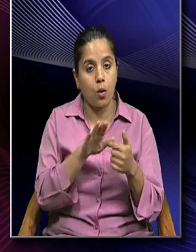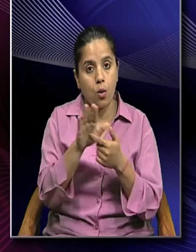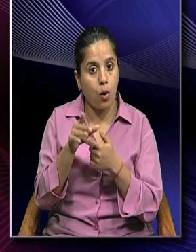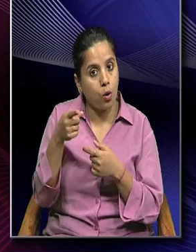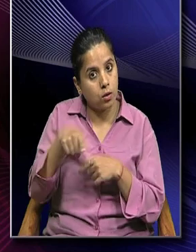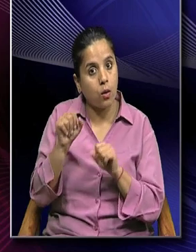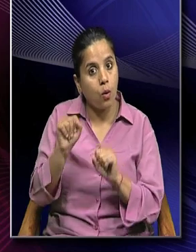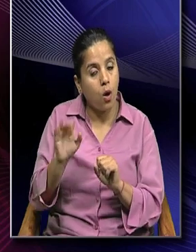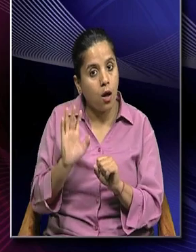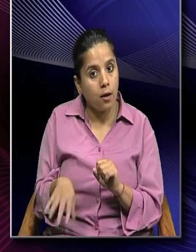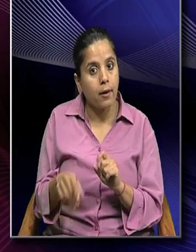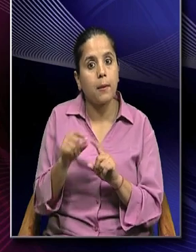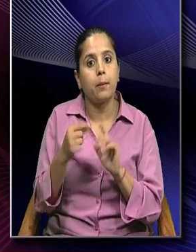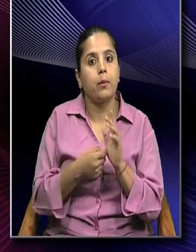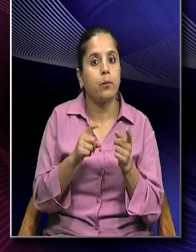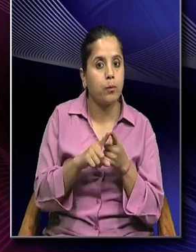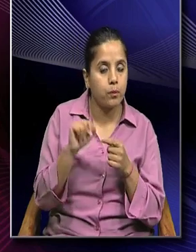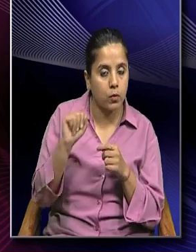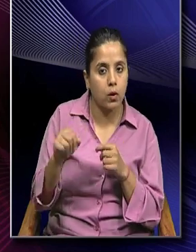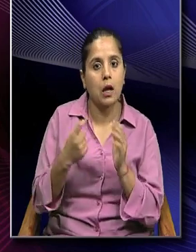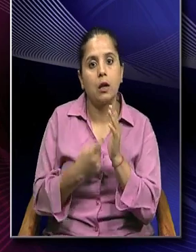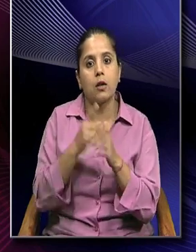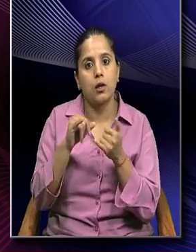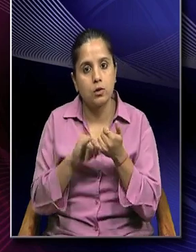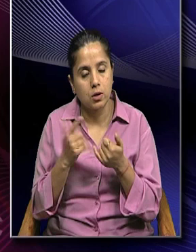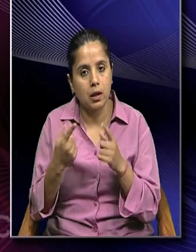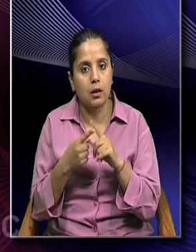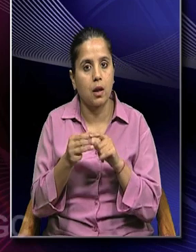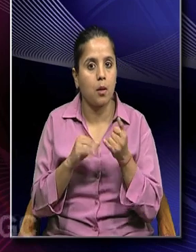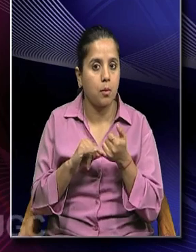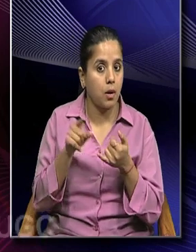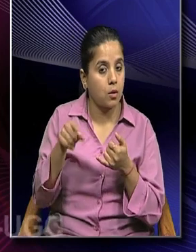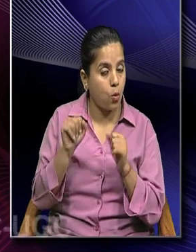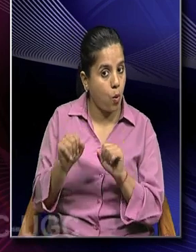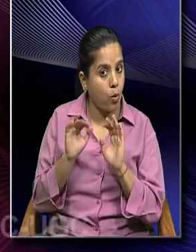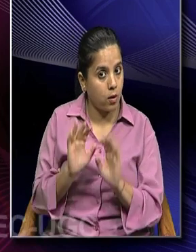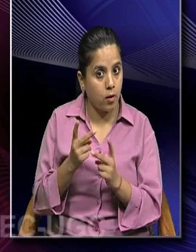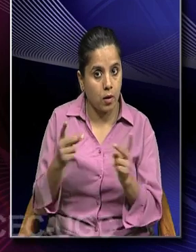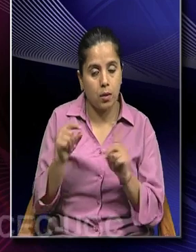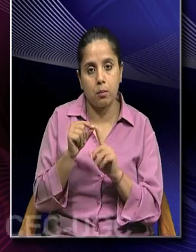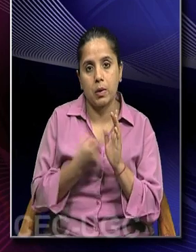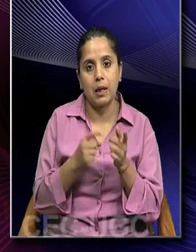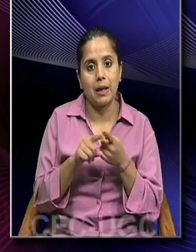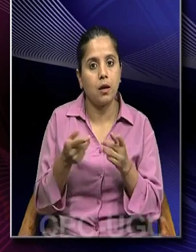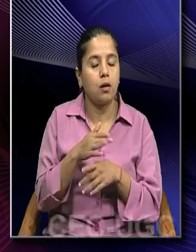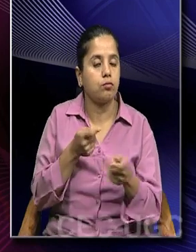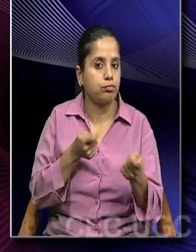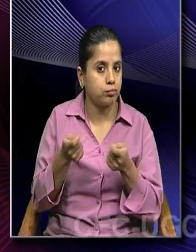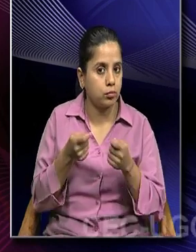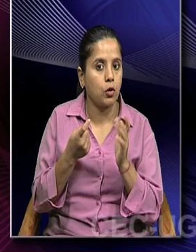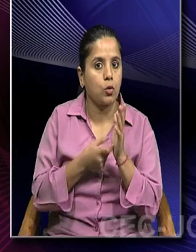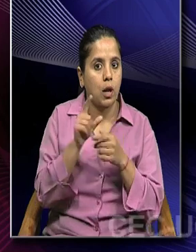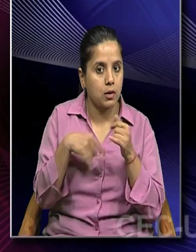by predominating over rajas and tamas, that it has a tendency of predominating over